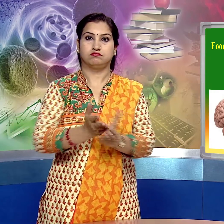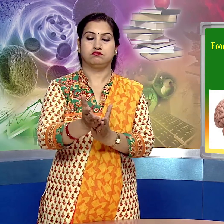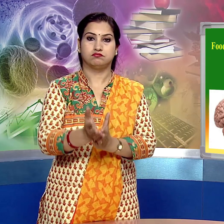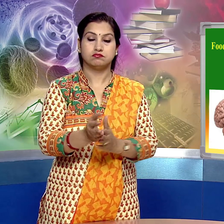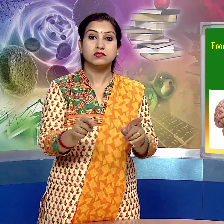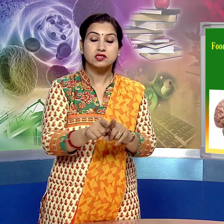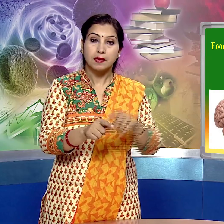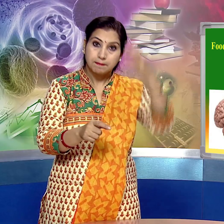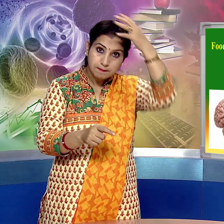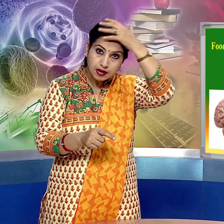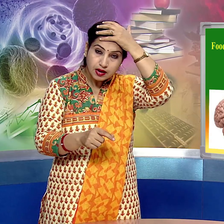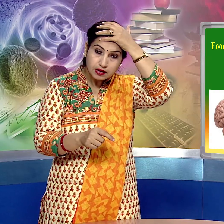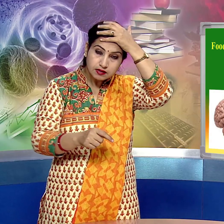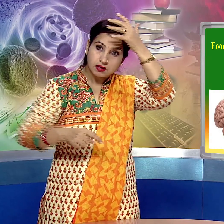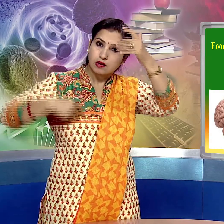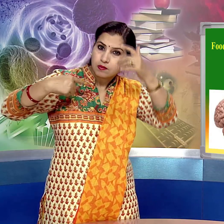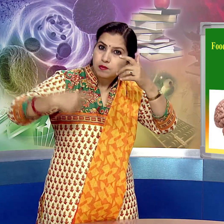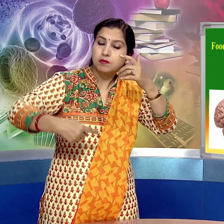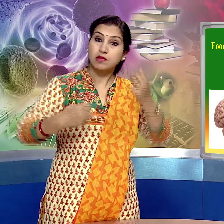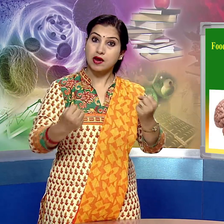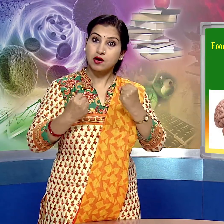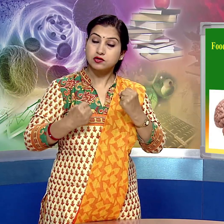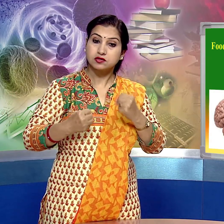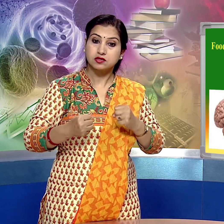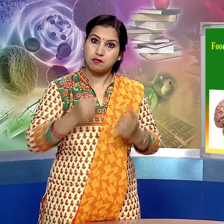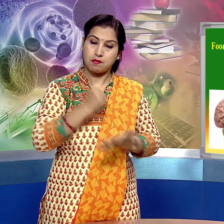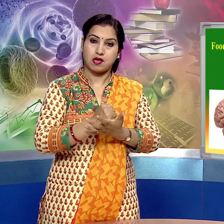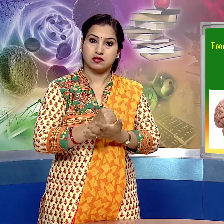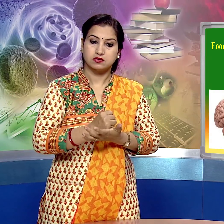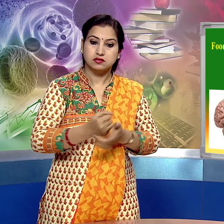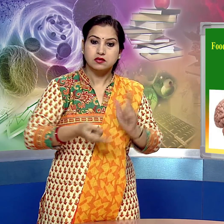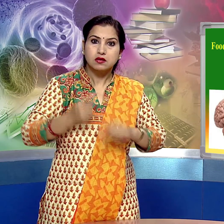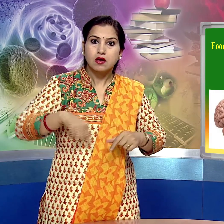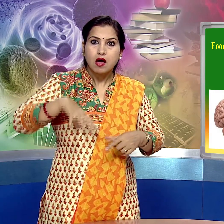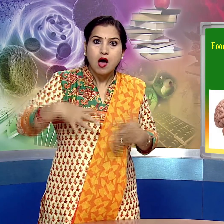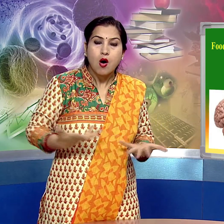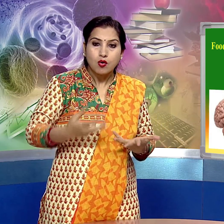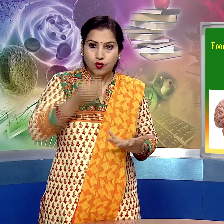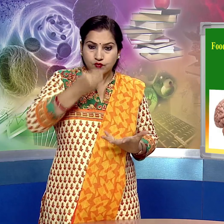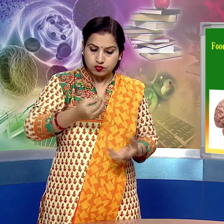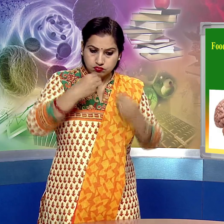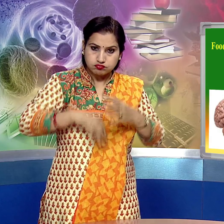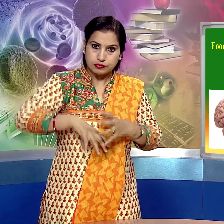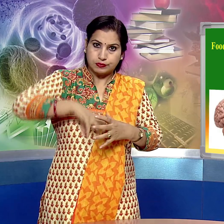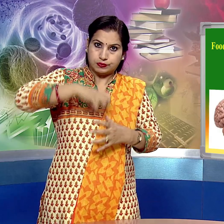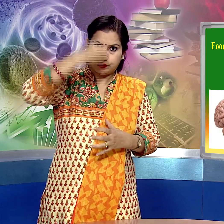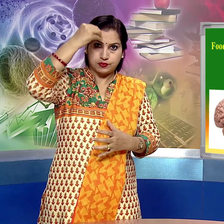Brain needs constant supply of energy which comes from food, which further regulates